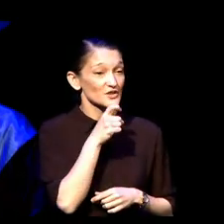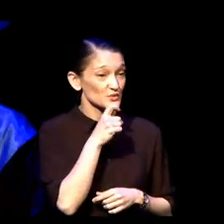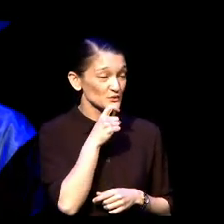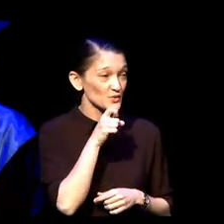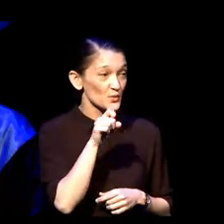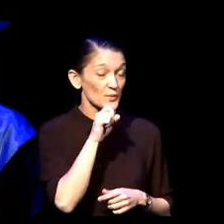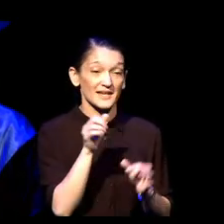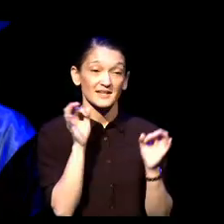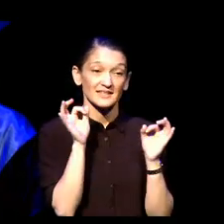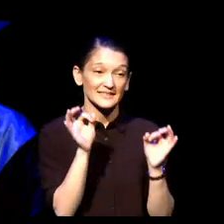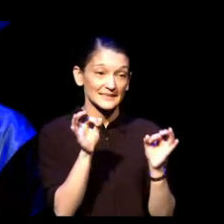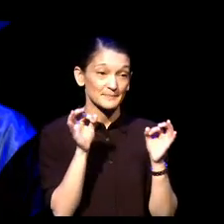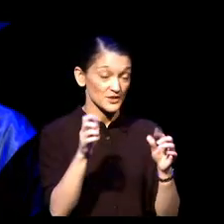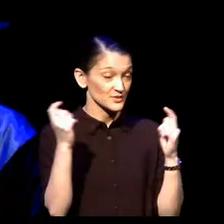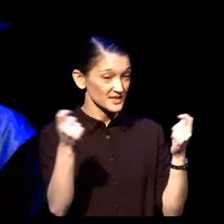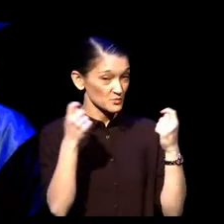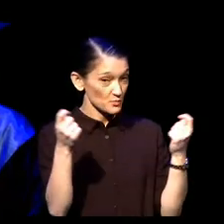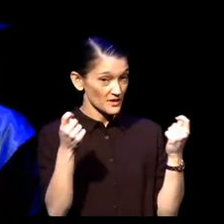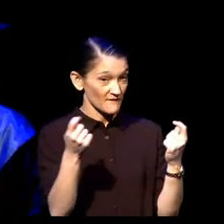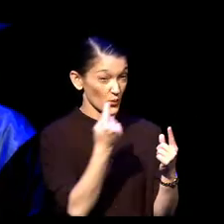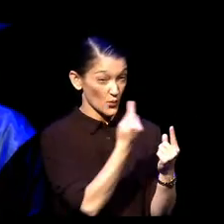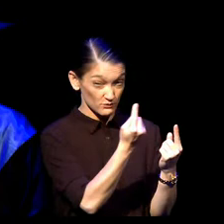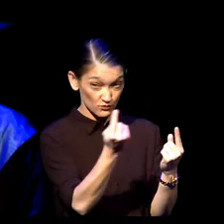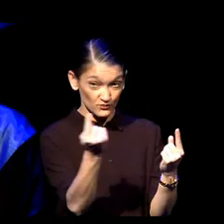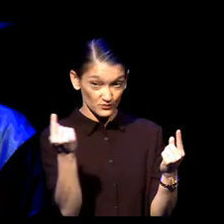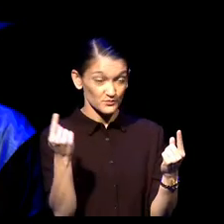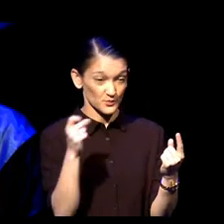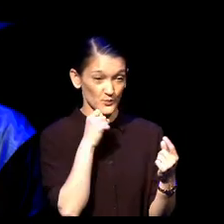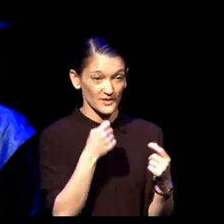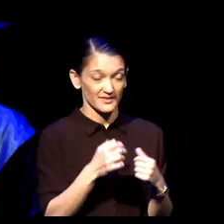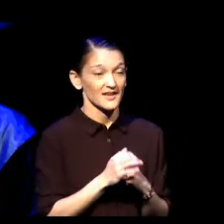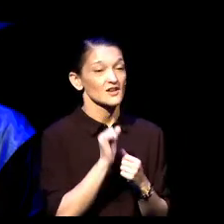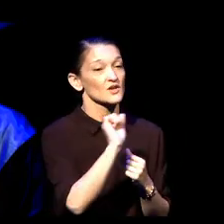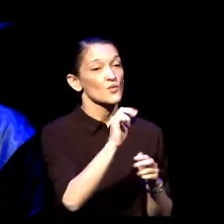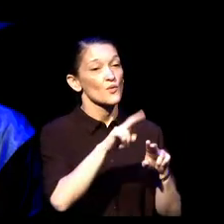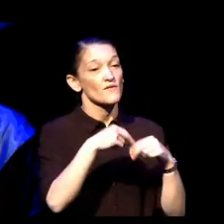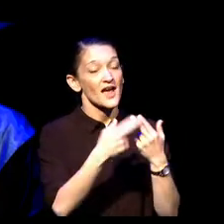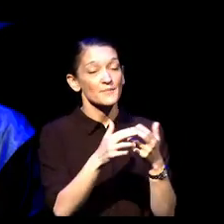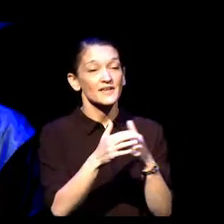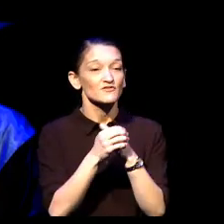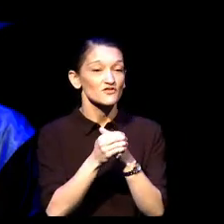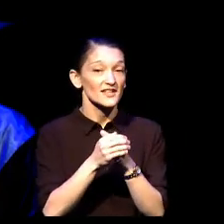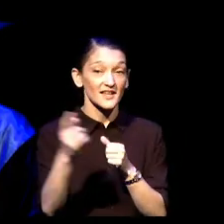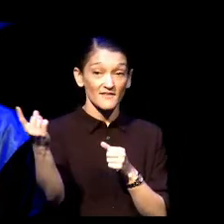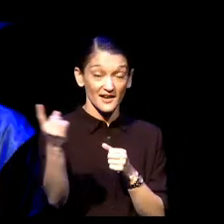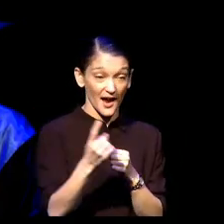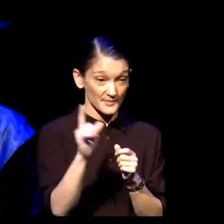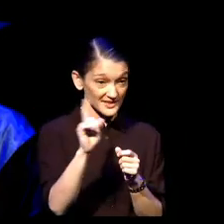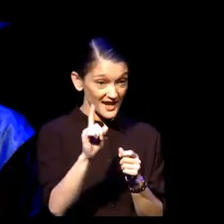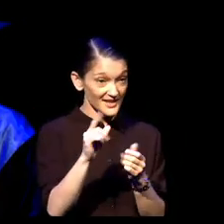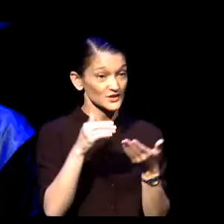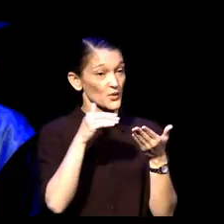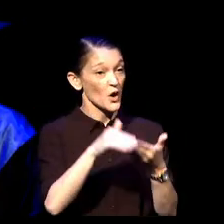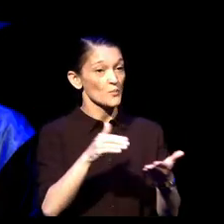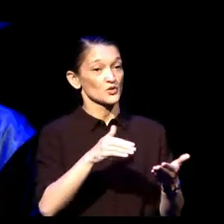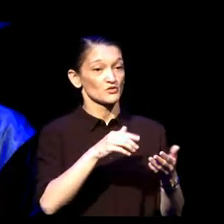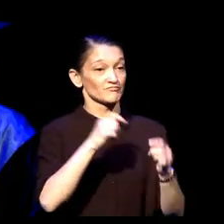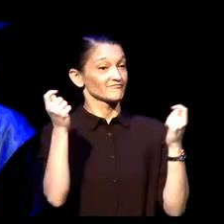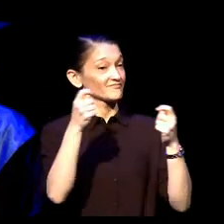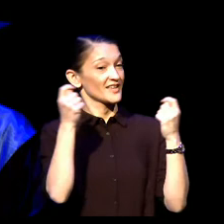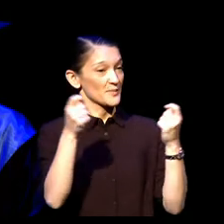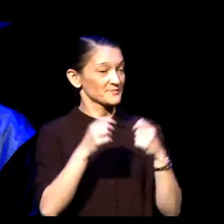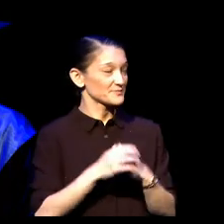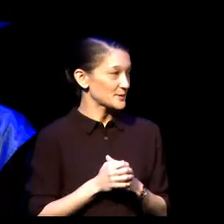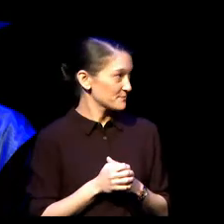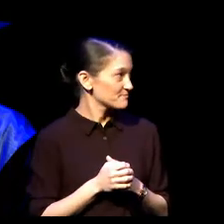a special occasion for each and every graduate. Your family and friends are here to congratulate and celebrate with you all.